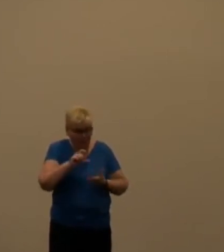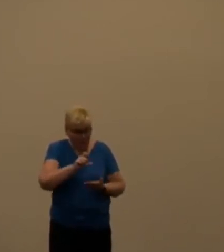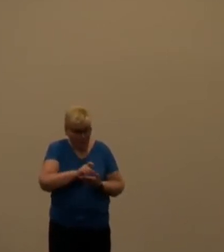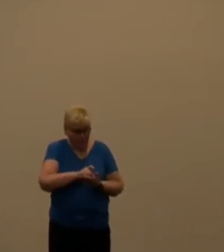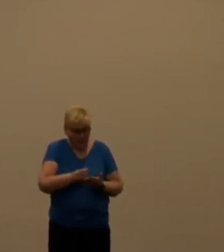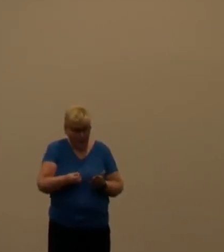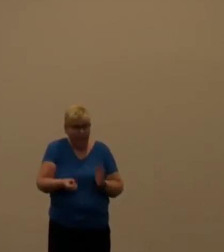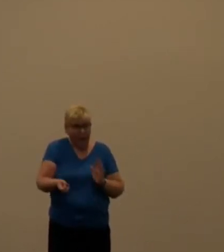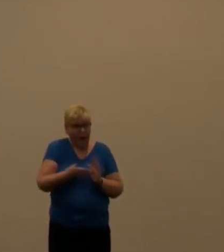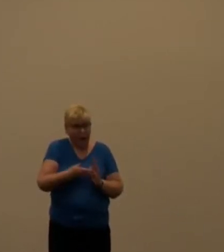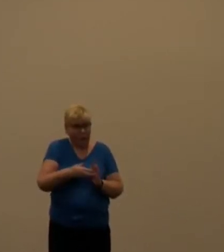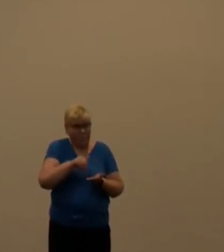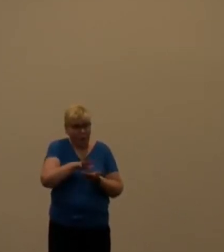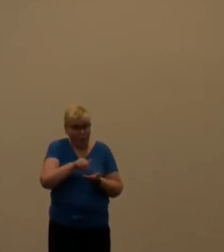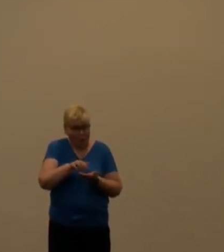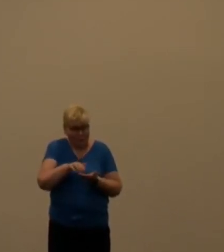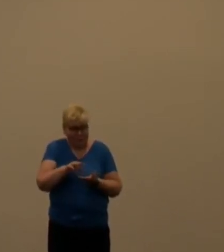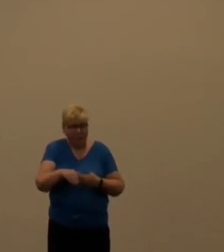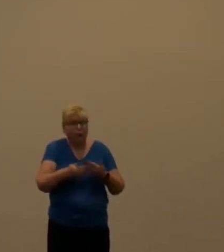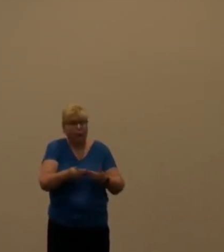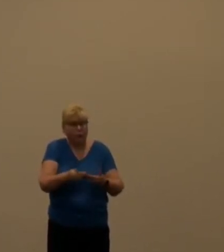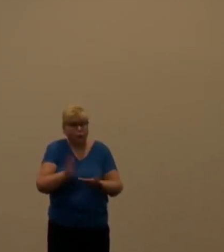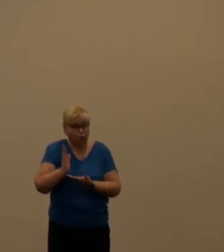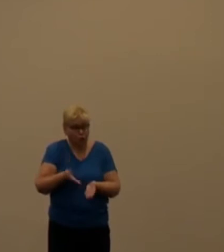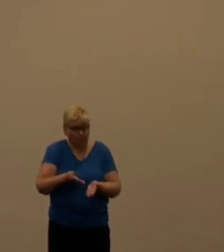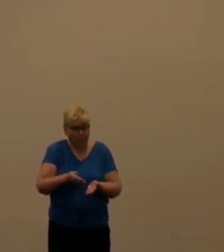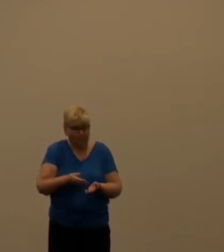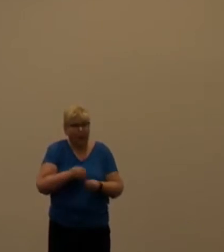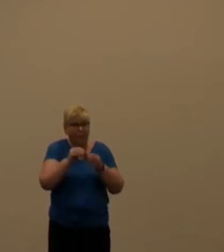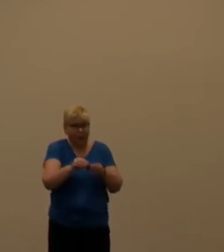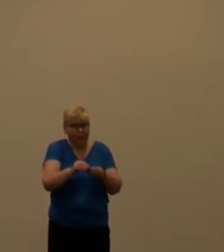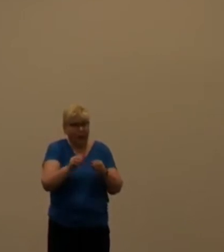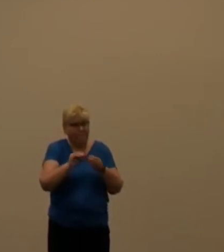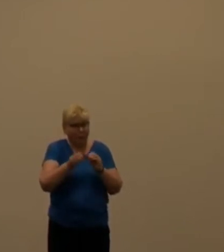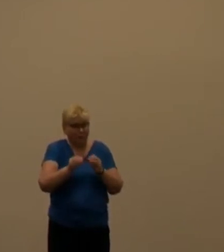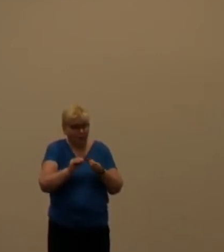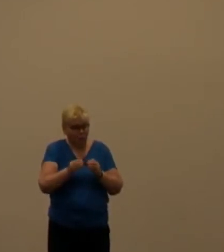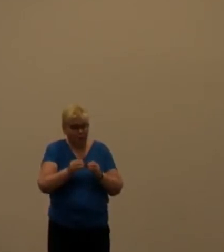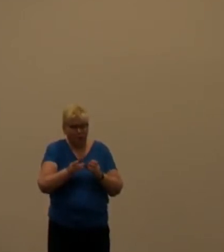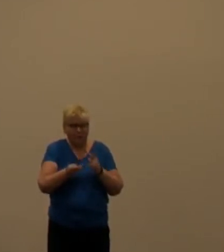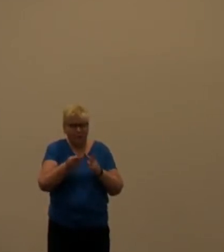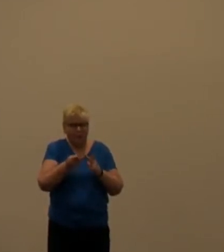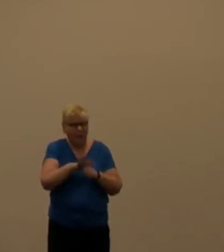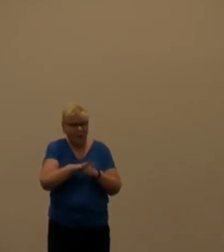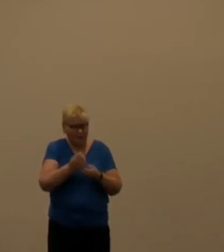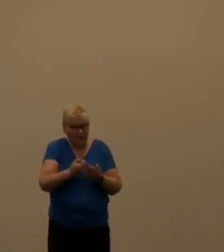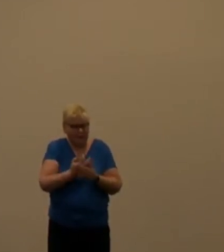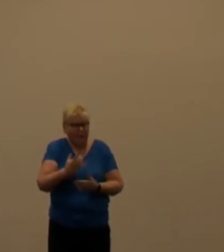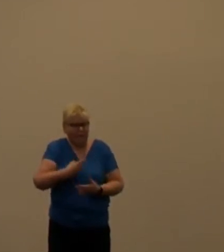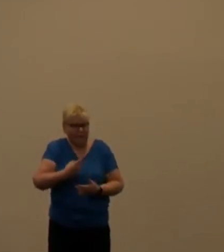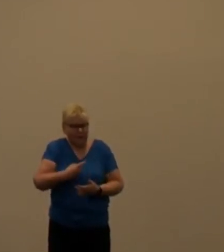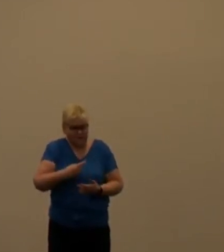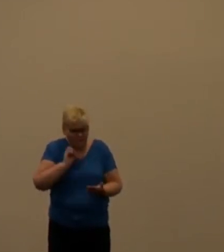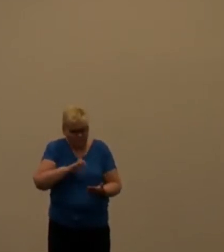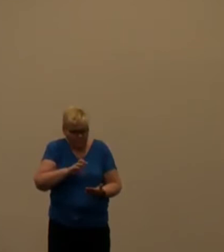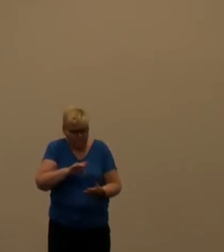adding marketing, going into service, putting in manufacturing part, and then also some areas that they had developed themselves. But